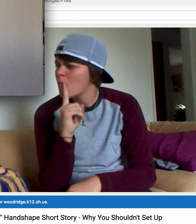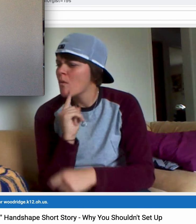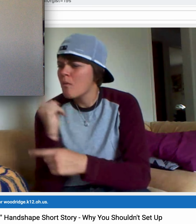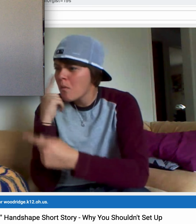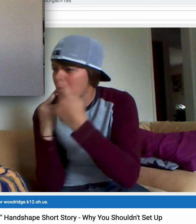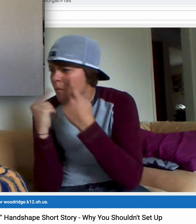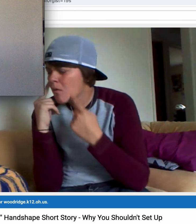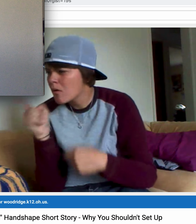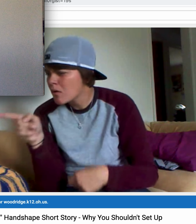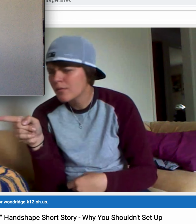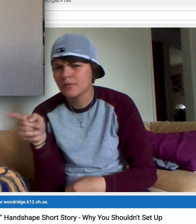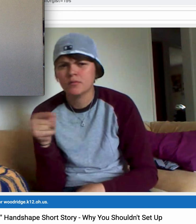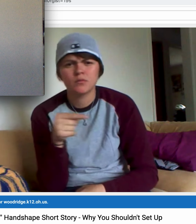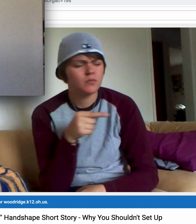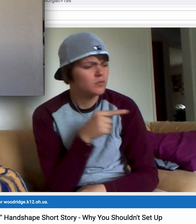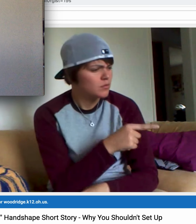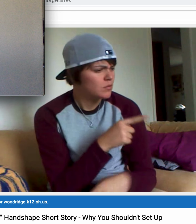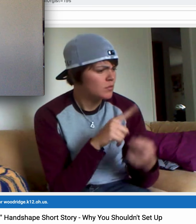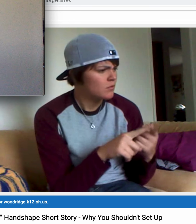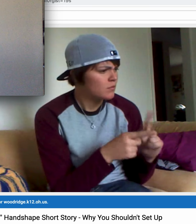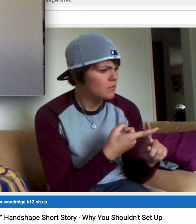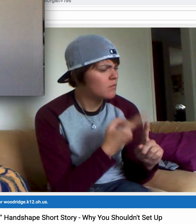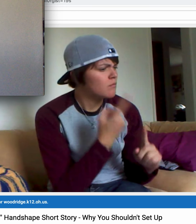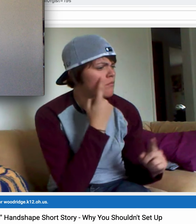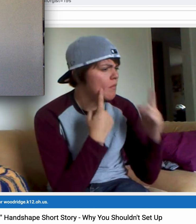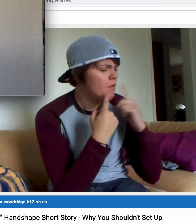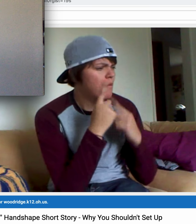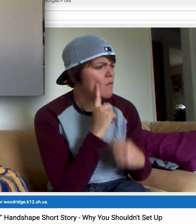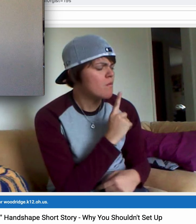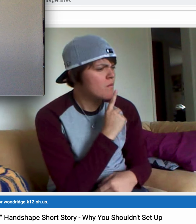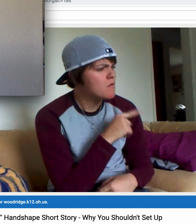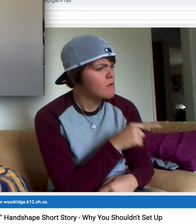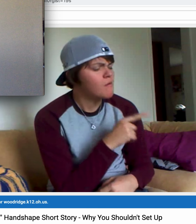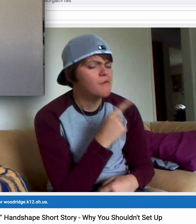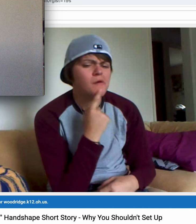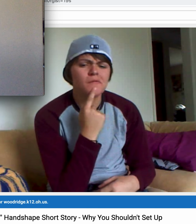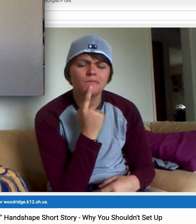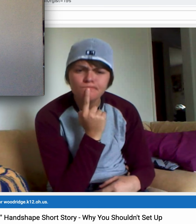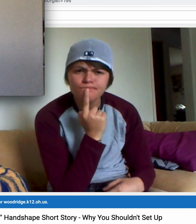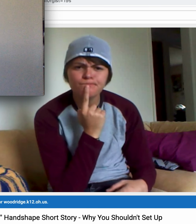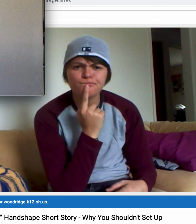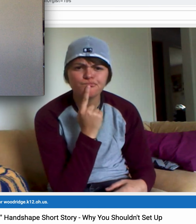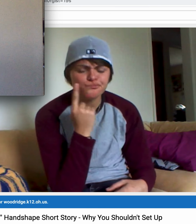this friend is single and sad. And this friend is single and